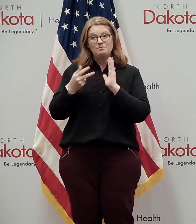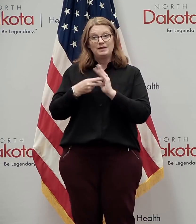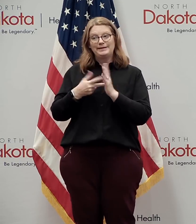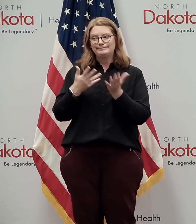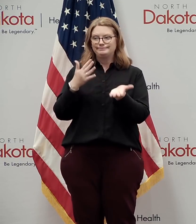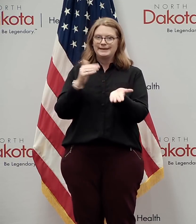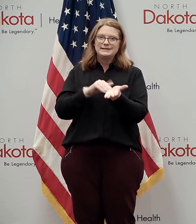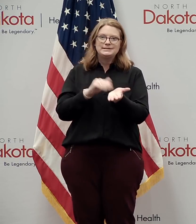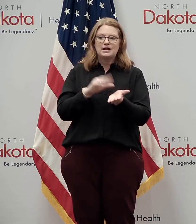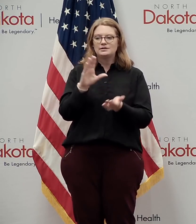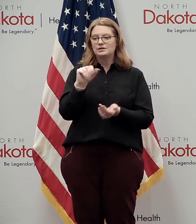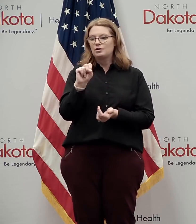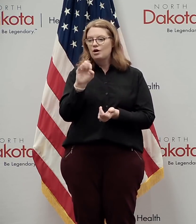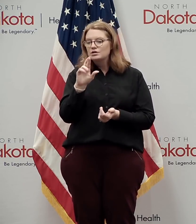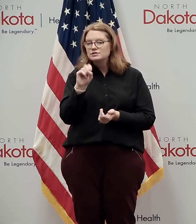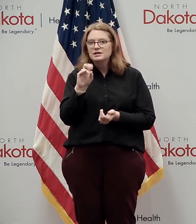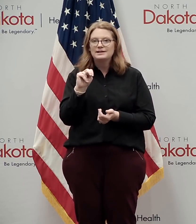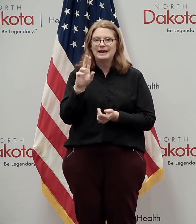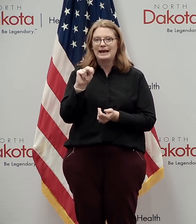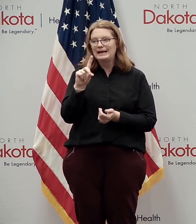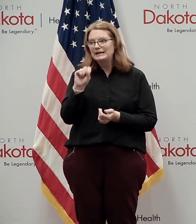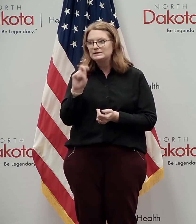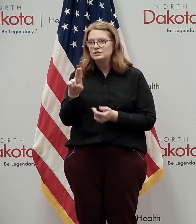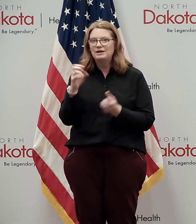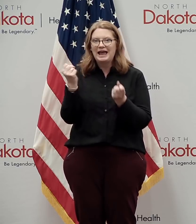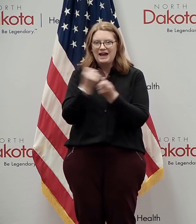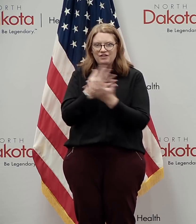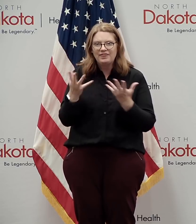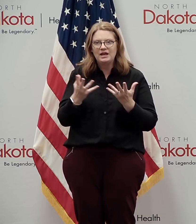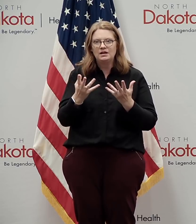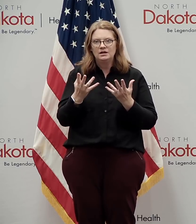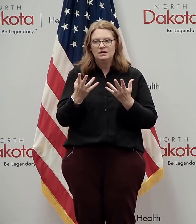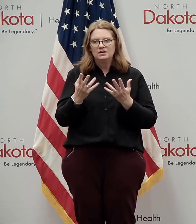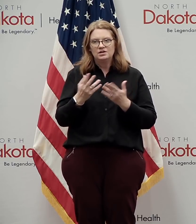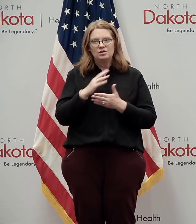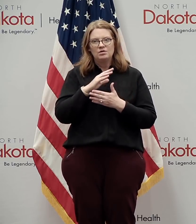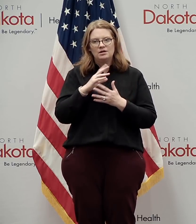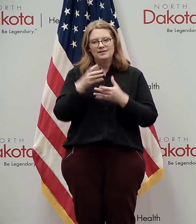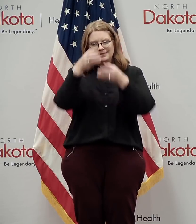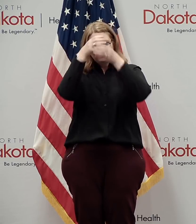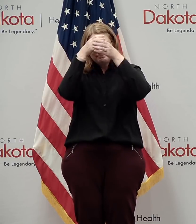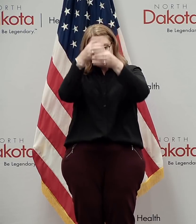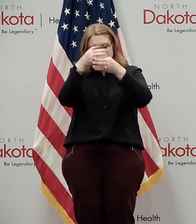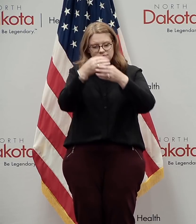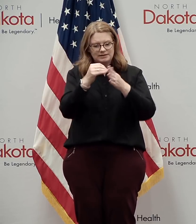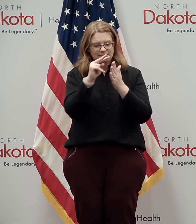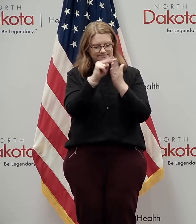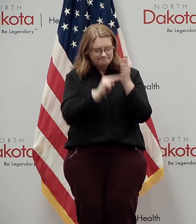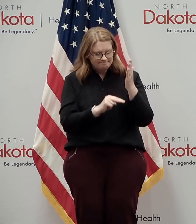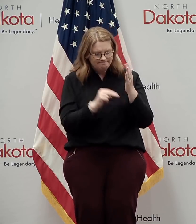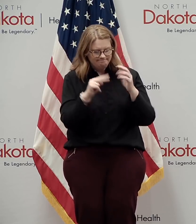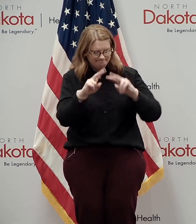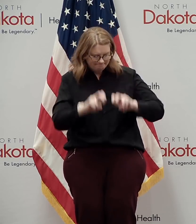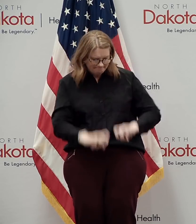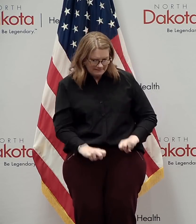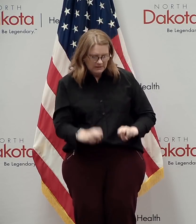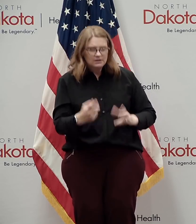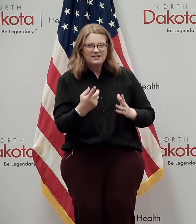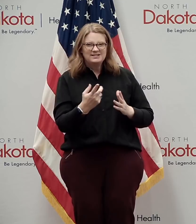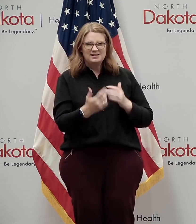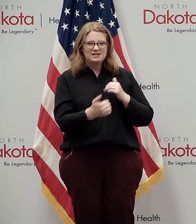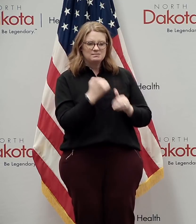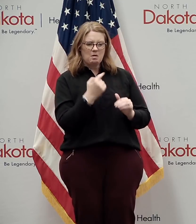Dr. Carson at NDSU or others, have all reviewed the way we're doing it. They all say this is the most responsible, the most